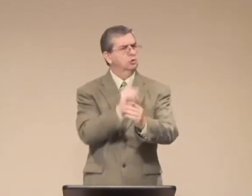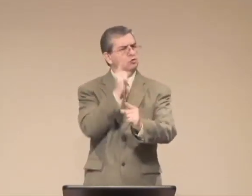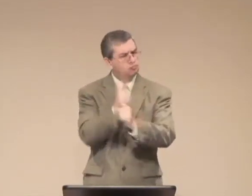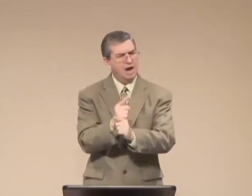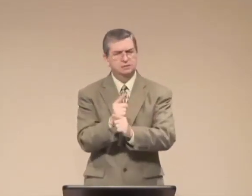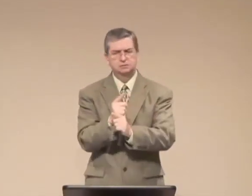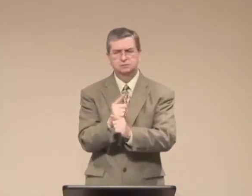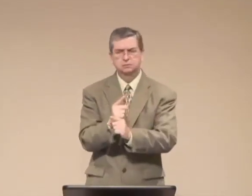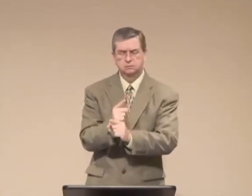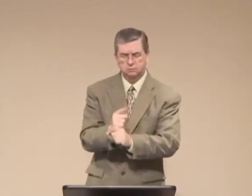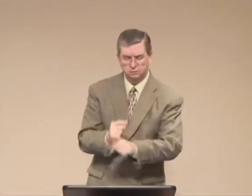right.